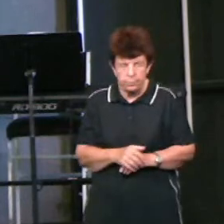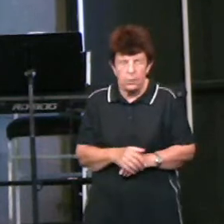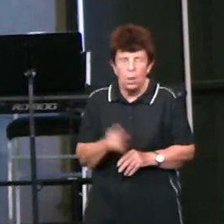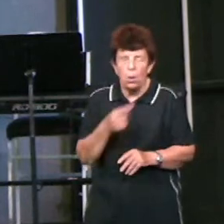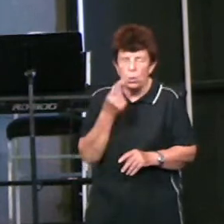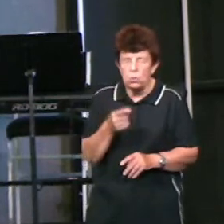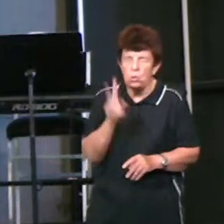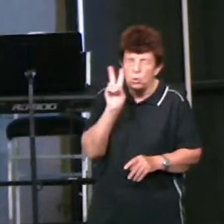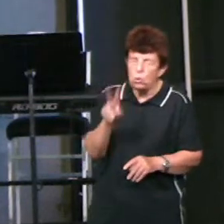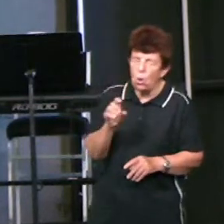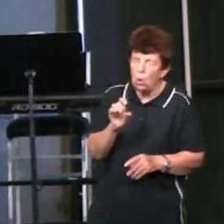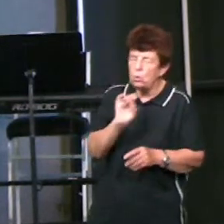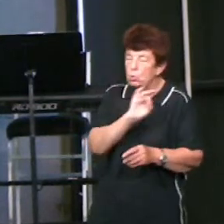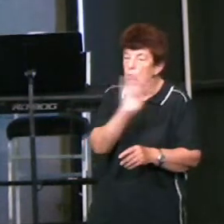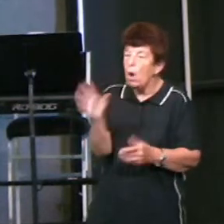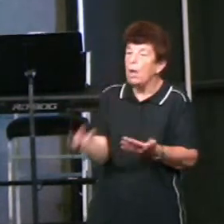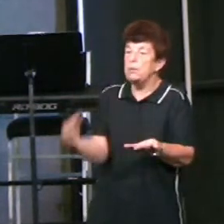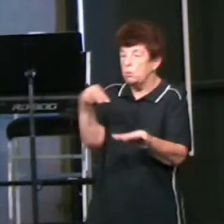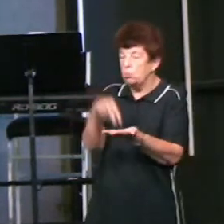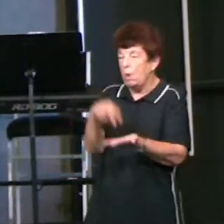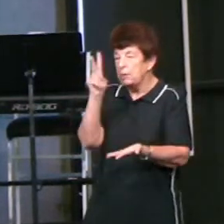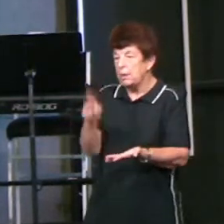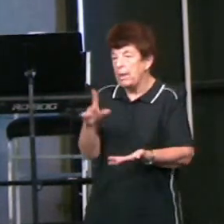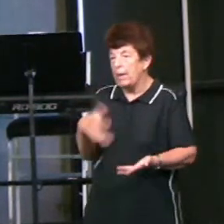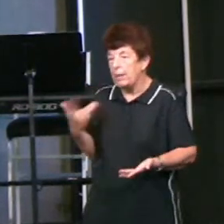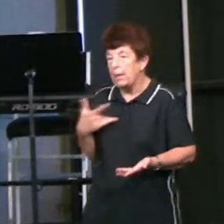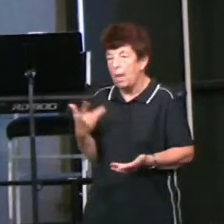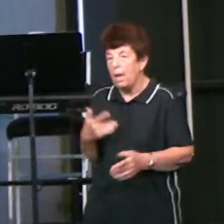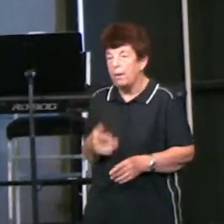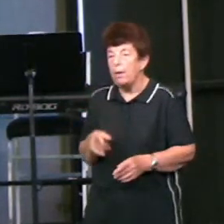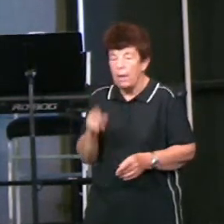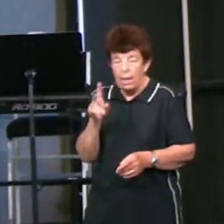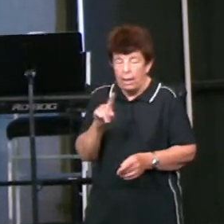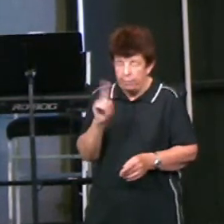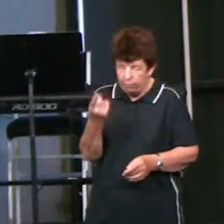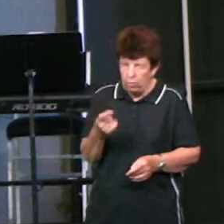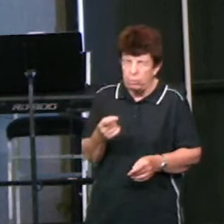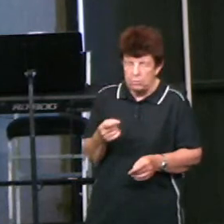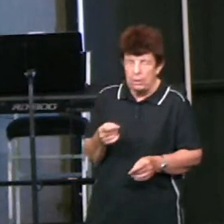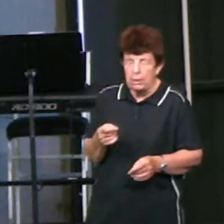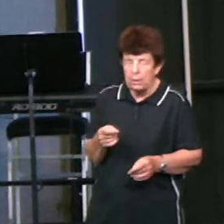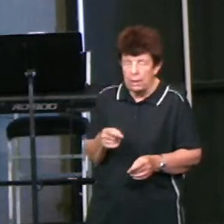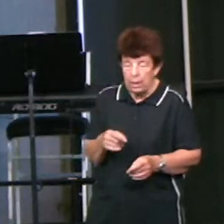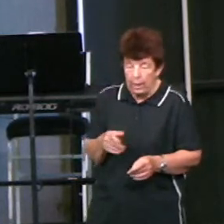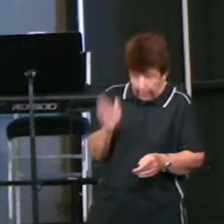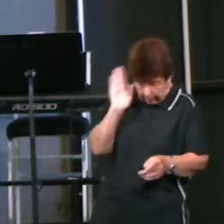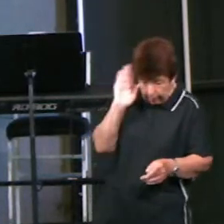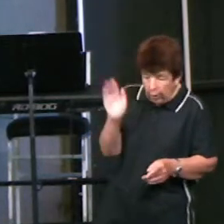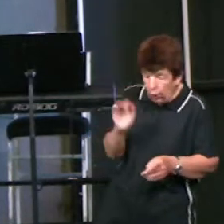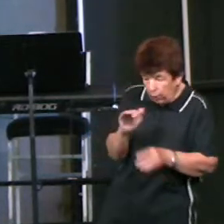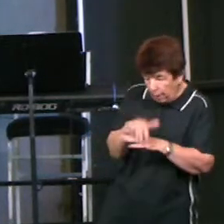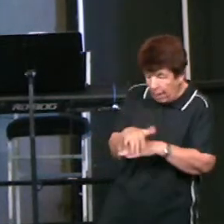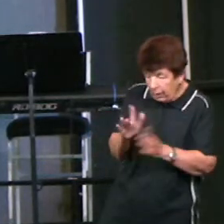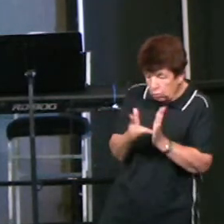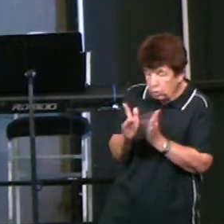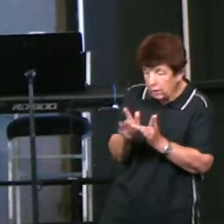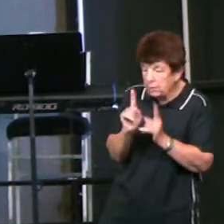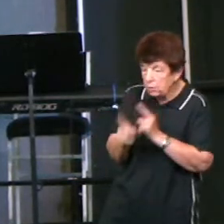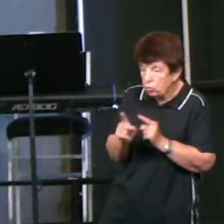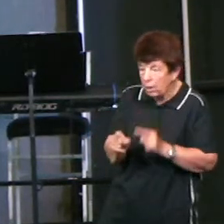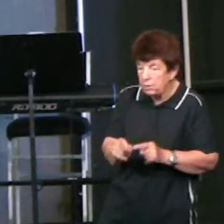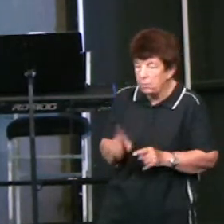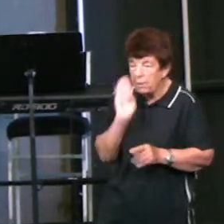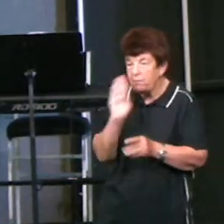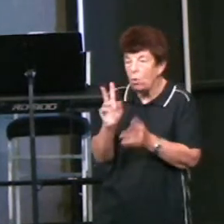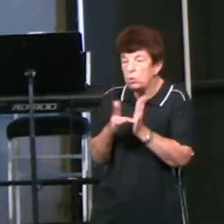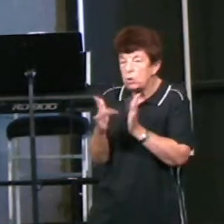who saw Christ resurrected from the dead, who was there, he heard firsthand the instructions of Jesus before he